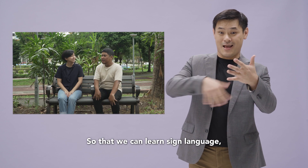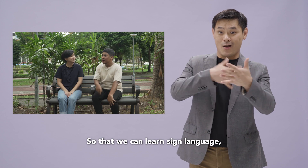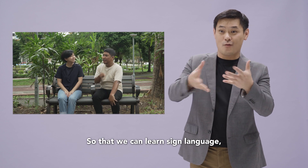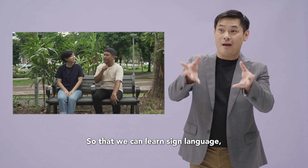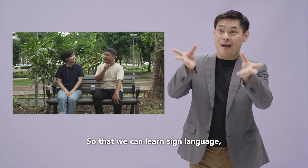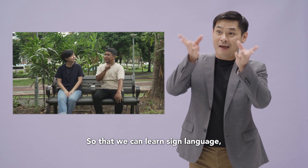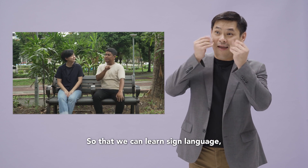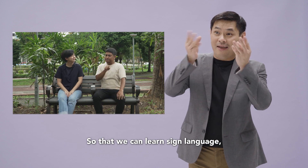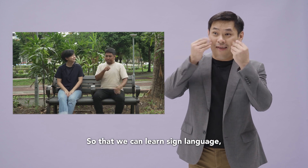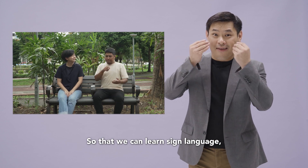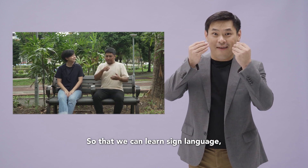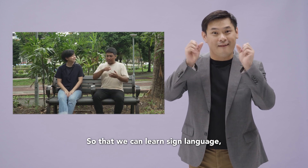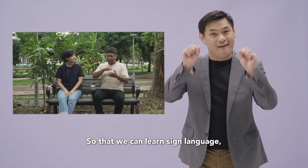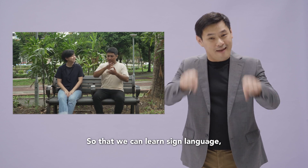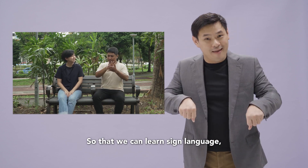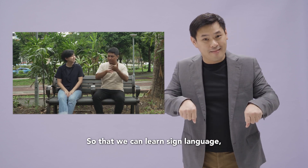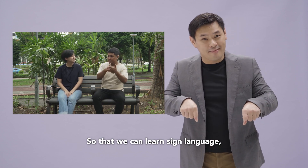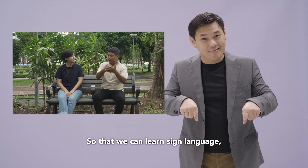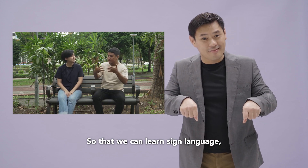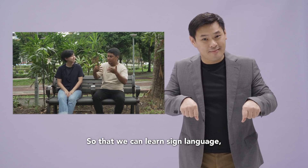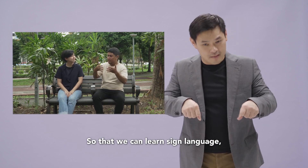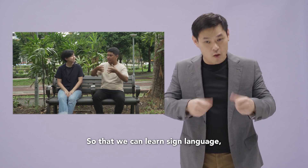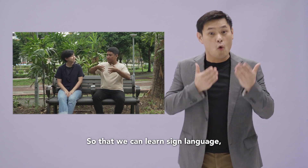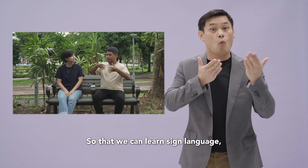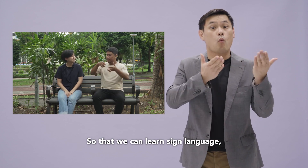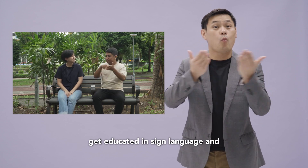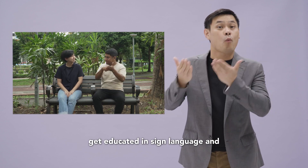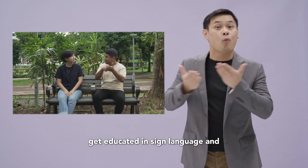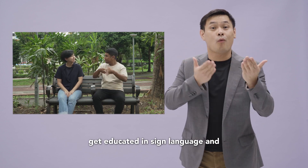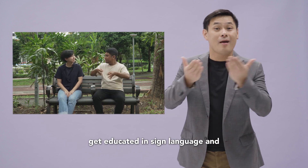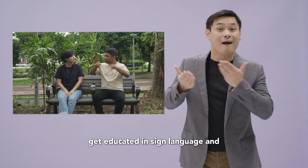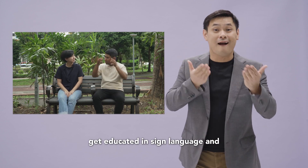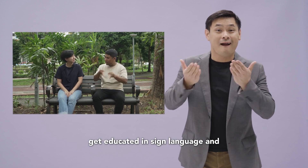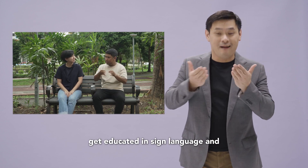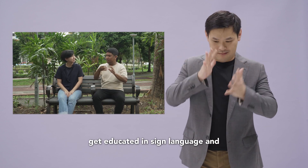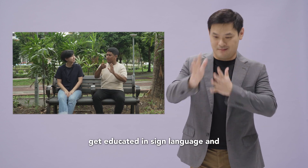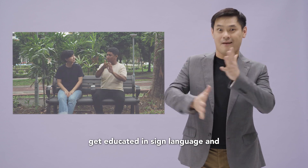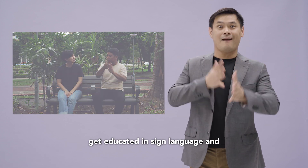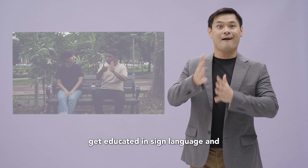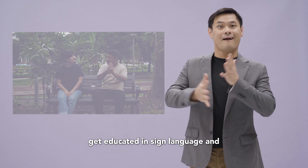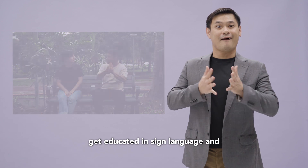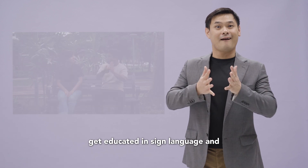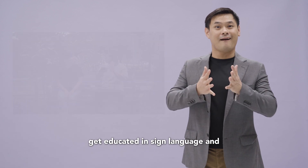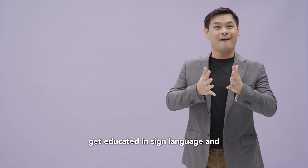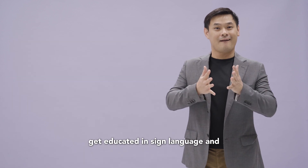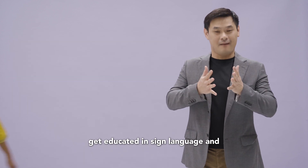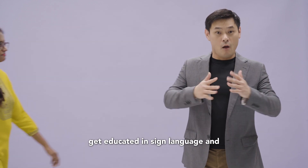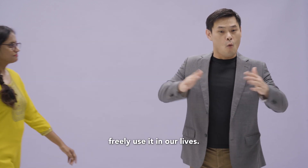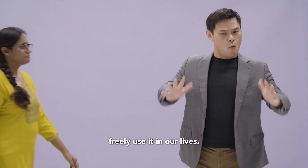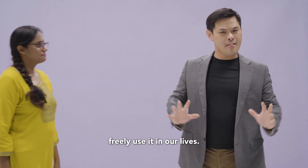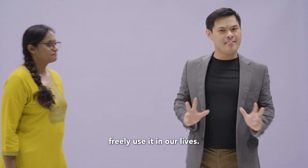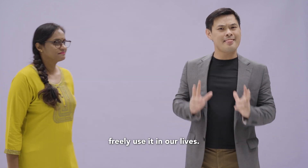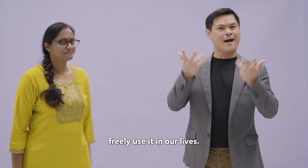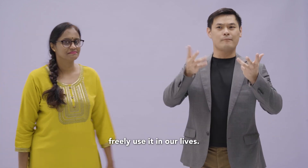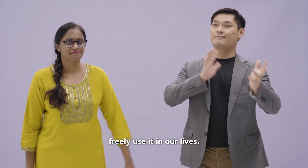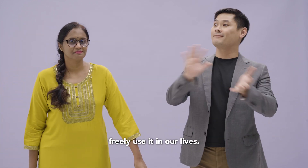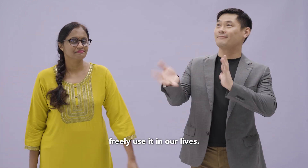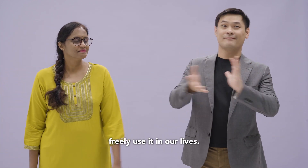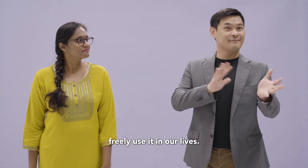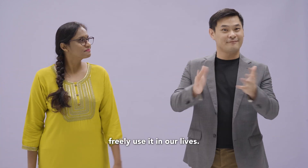so that we can learn sign language, get educated in sign language, and freely use it in our lives.